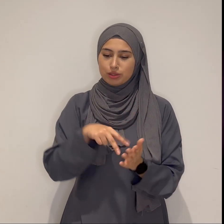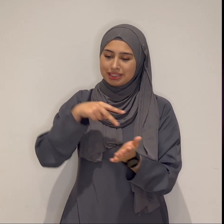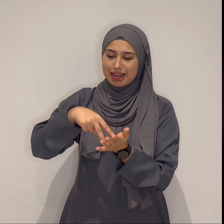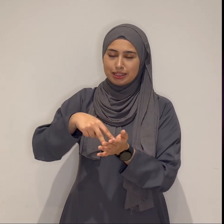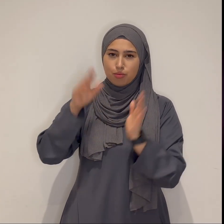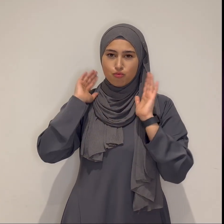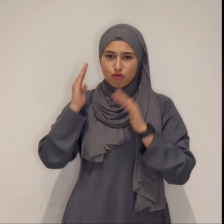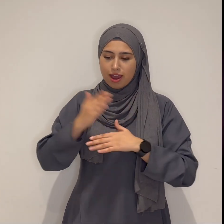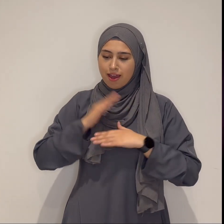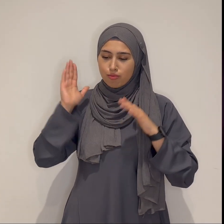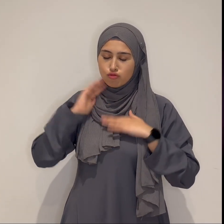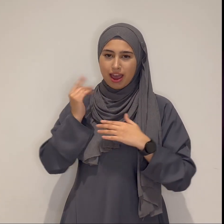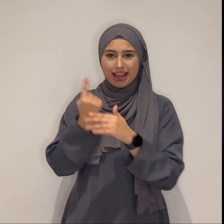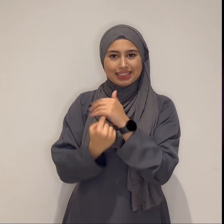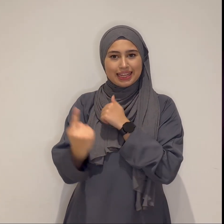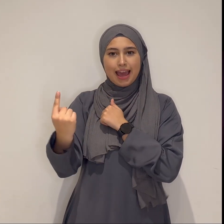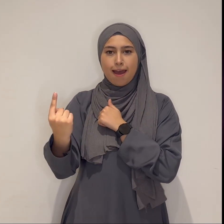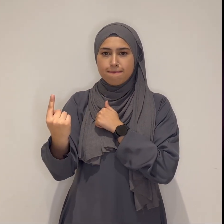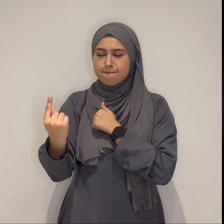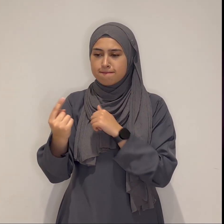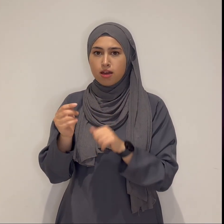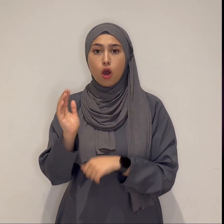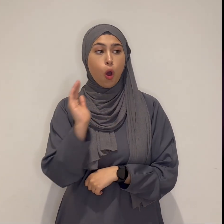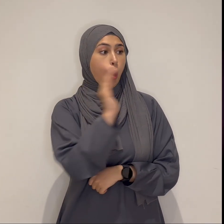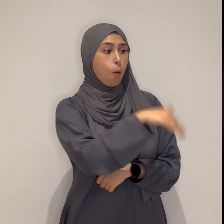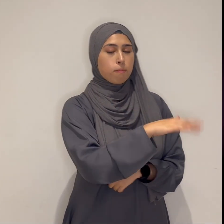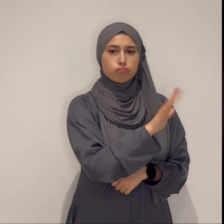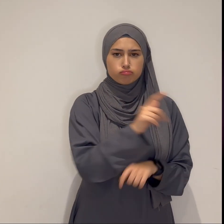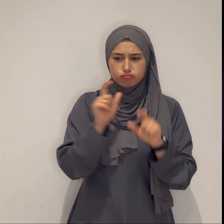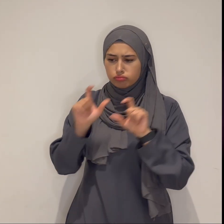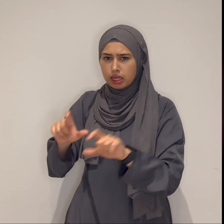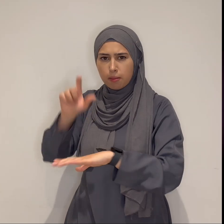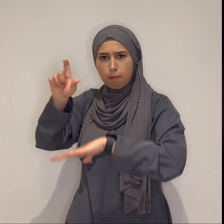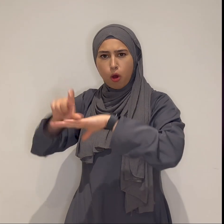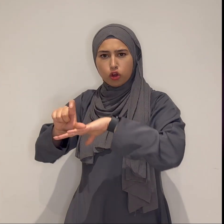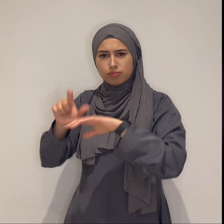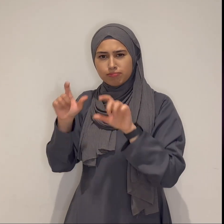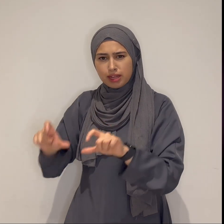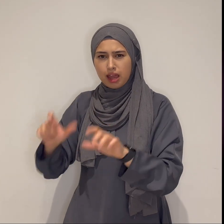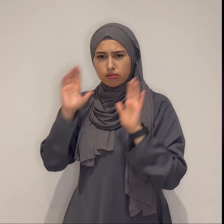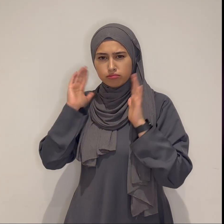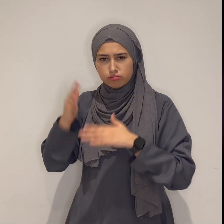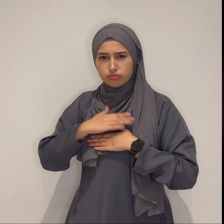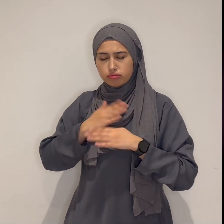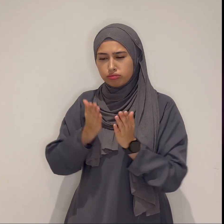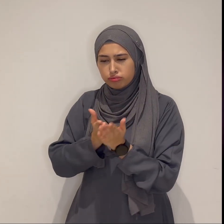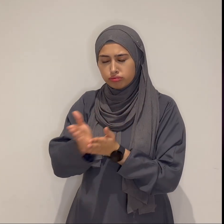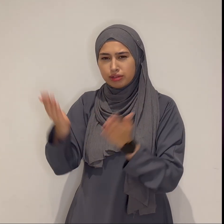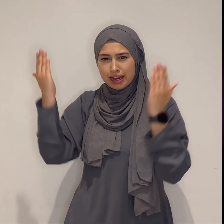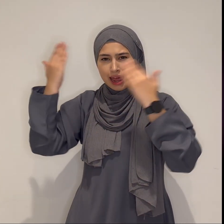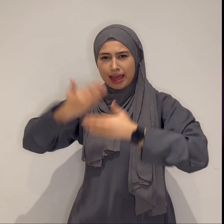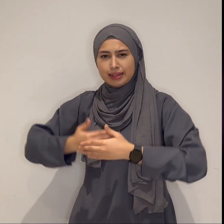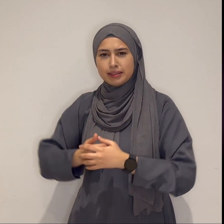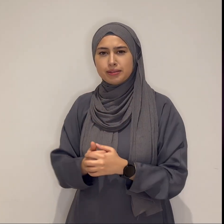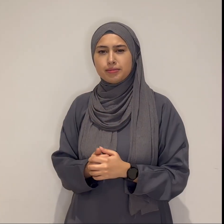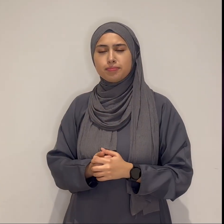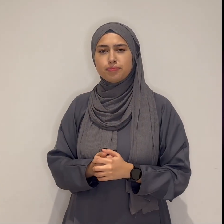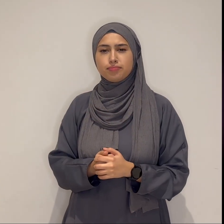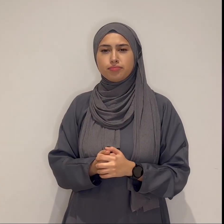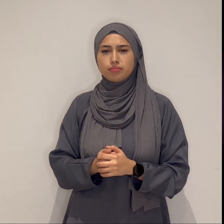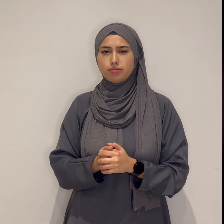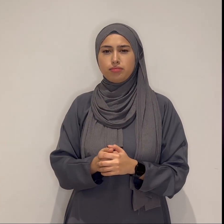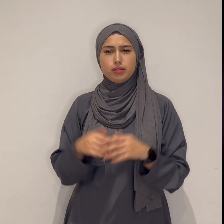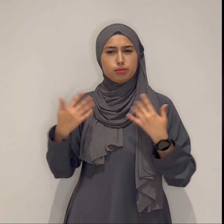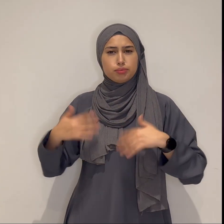would stand up in prayer. He would perform i'tikaf. He would not go home, he would stay in a masjid. He would stay in a masjid and perform long qiyam, long